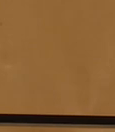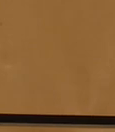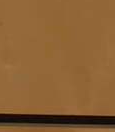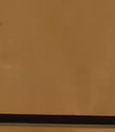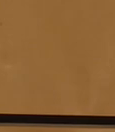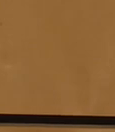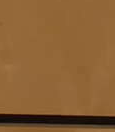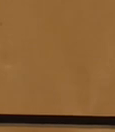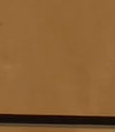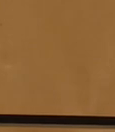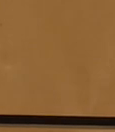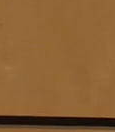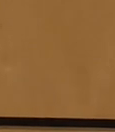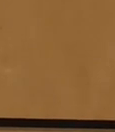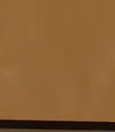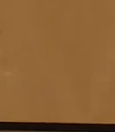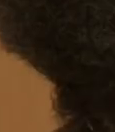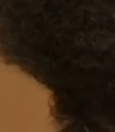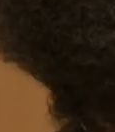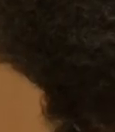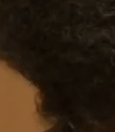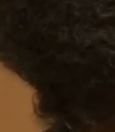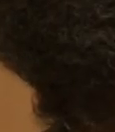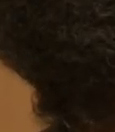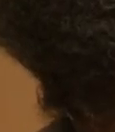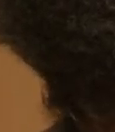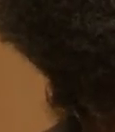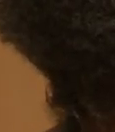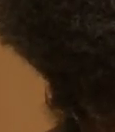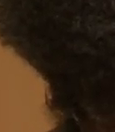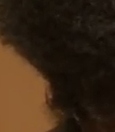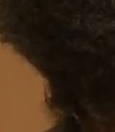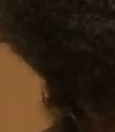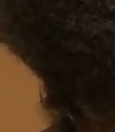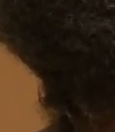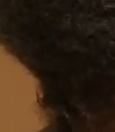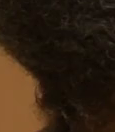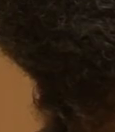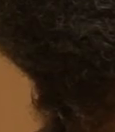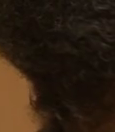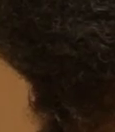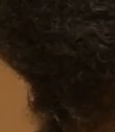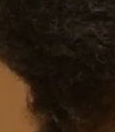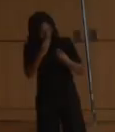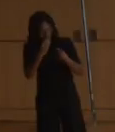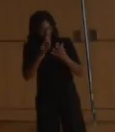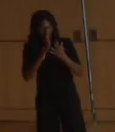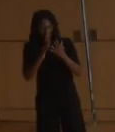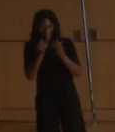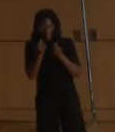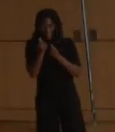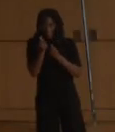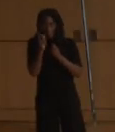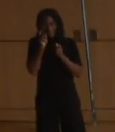if you hang out with us long enough, we'll feed you a little ecstasy.